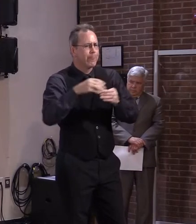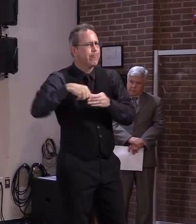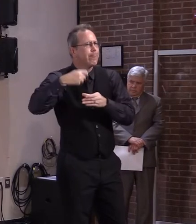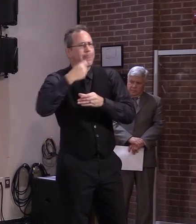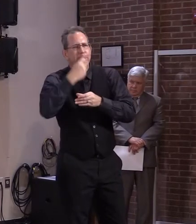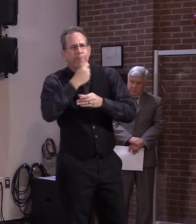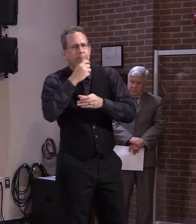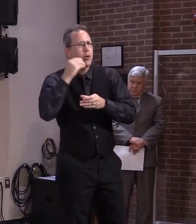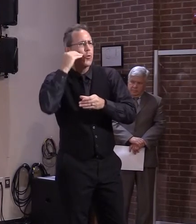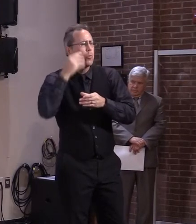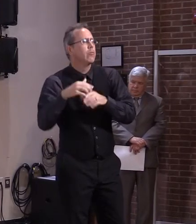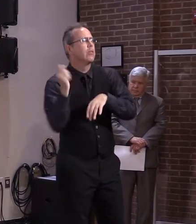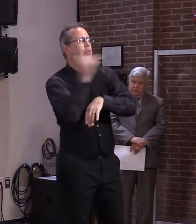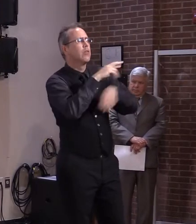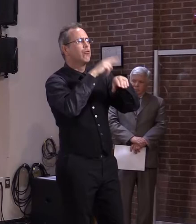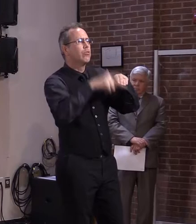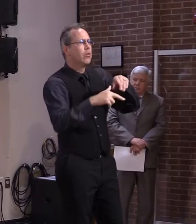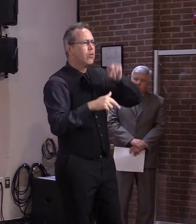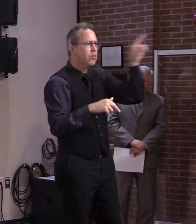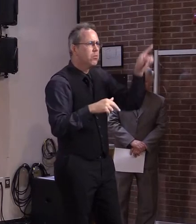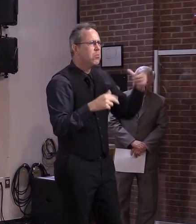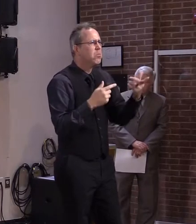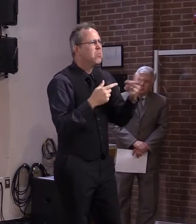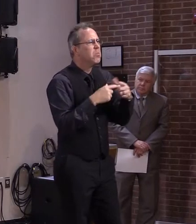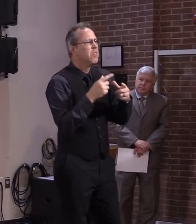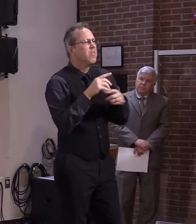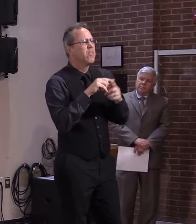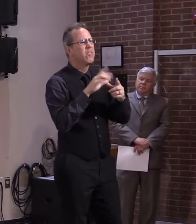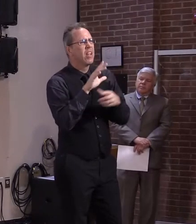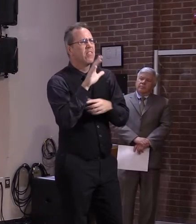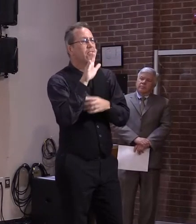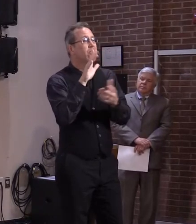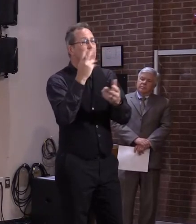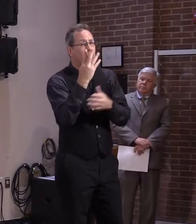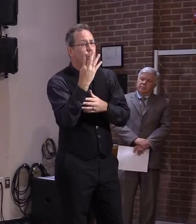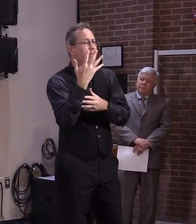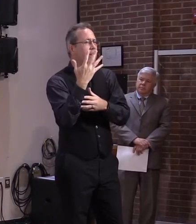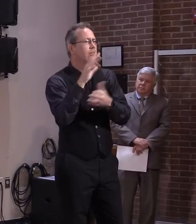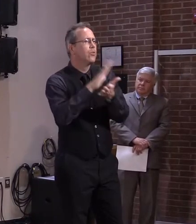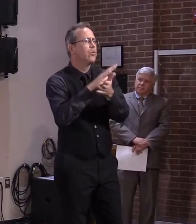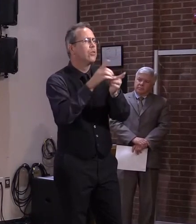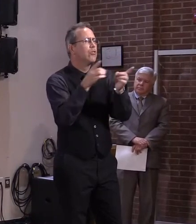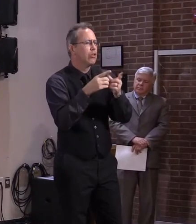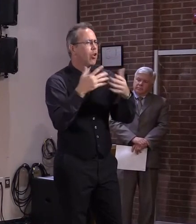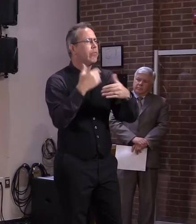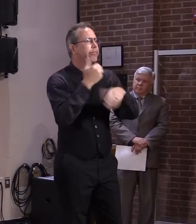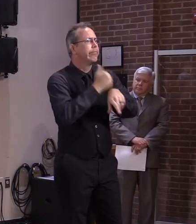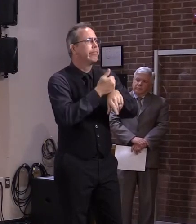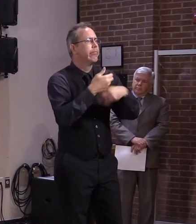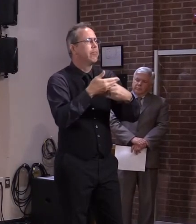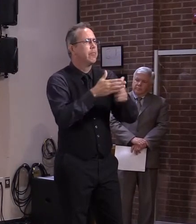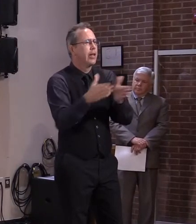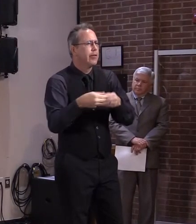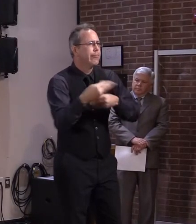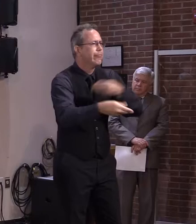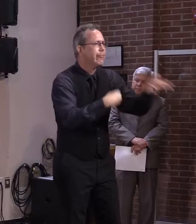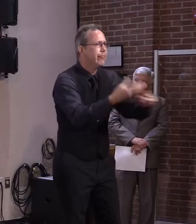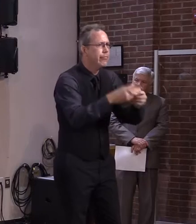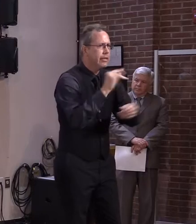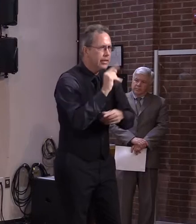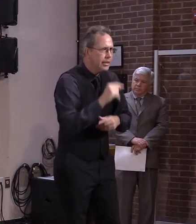take-home testing kits are used when a student is a close contact and is in quarantine, or when a student is symptomatic, staying home, and needs a